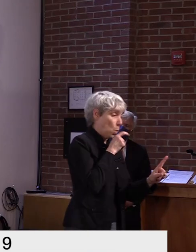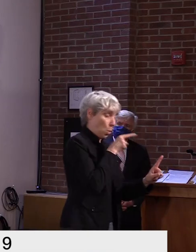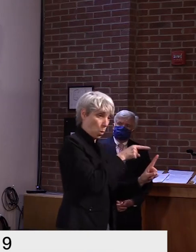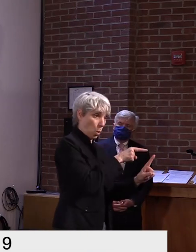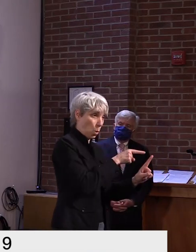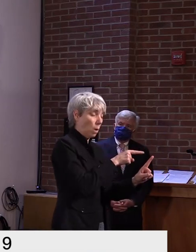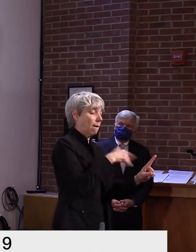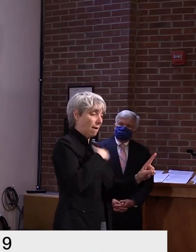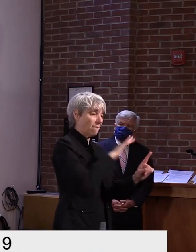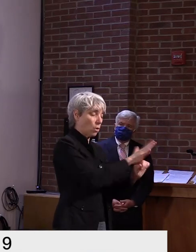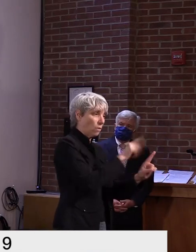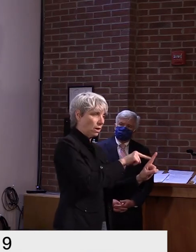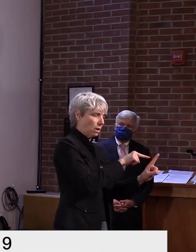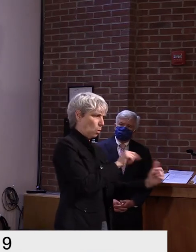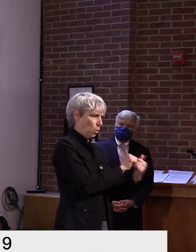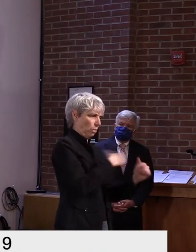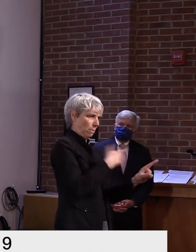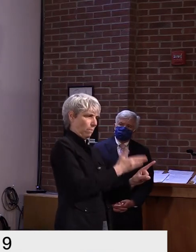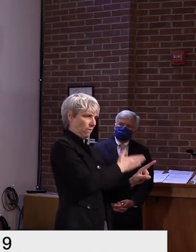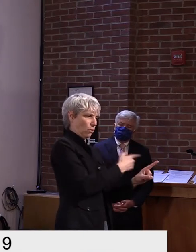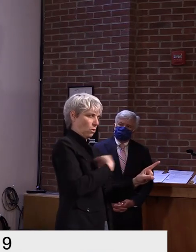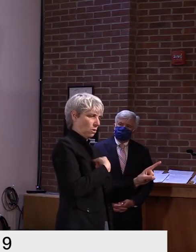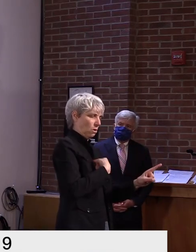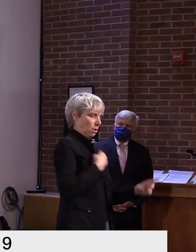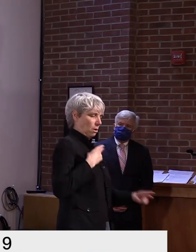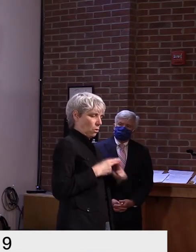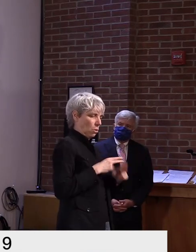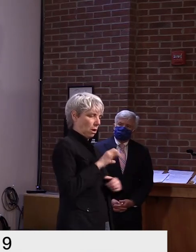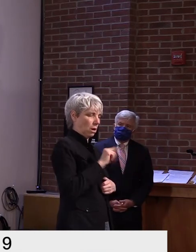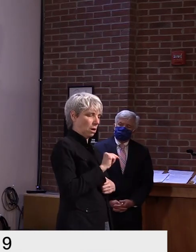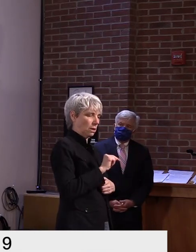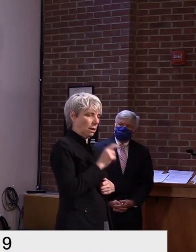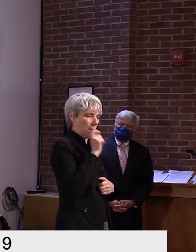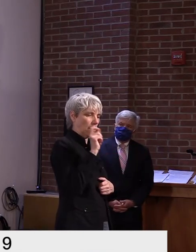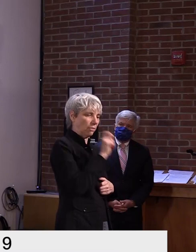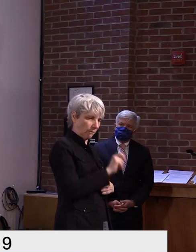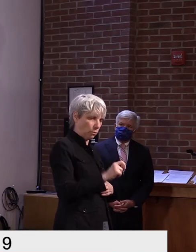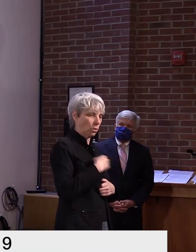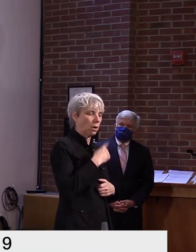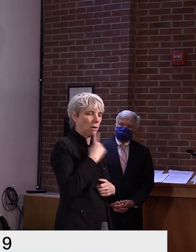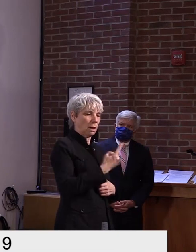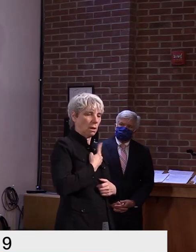quarantined, so they should be of no risk to anyone else, but at the same time,